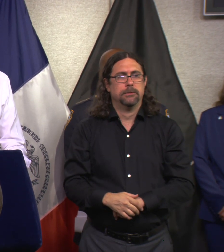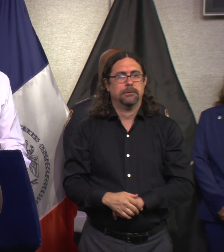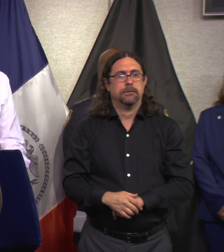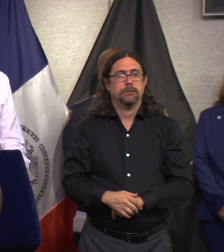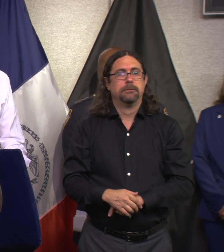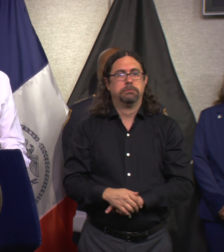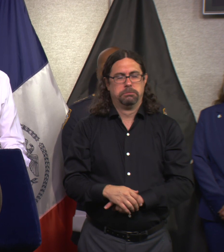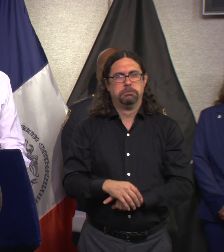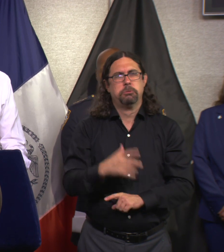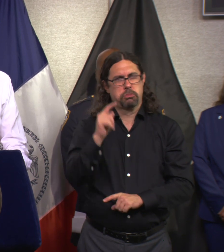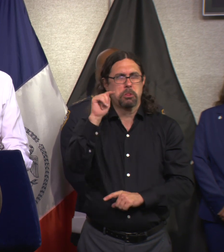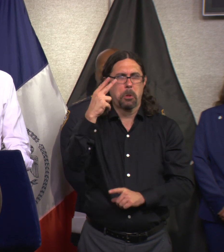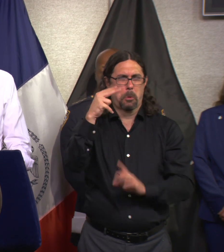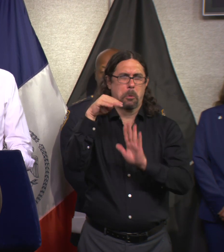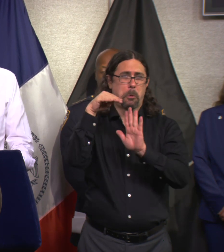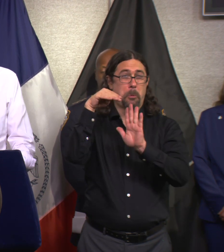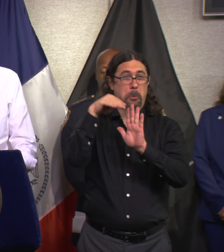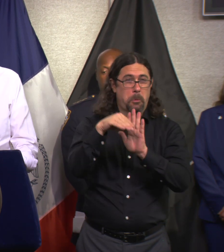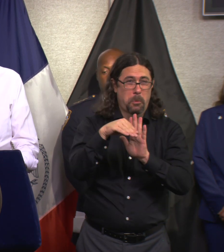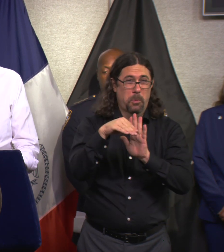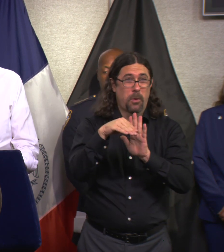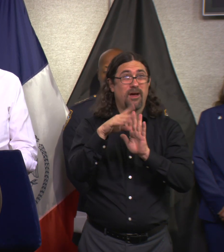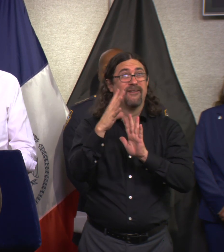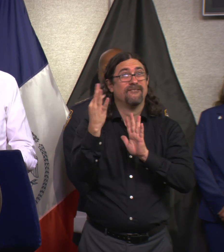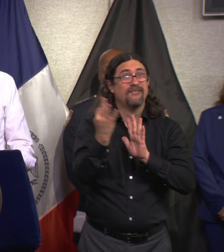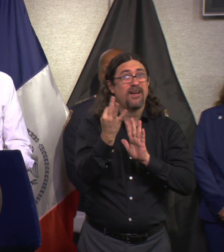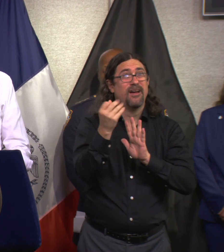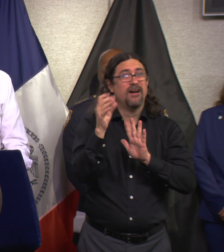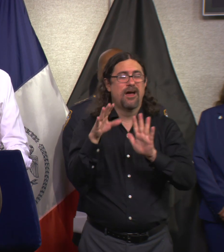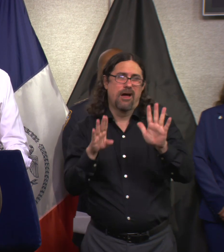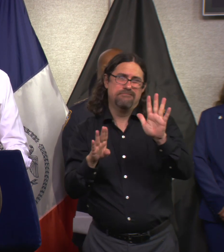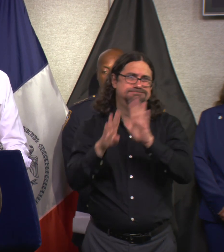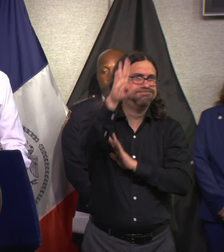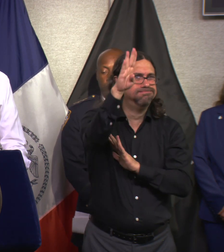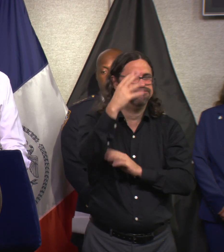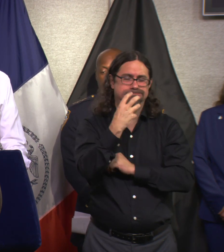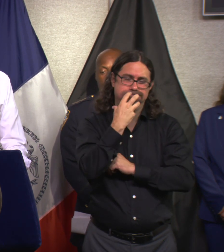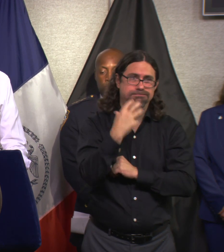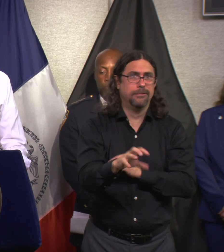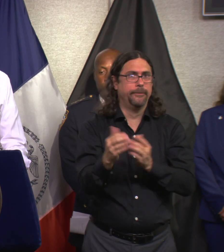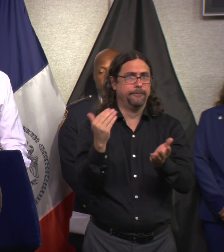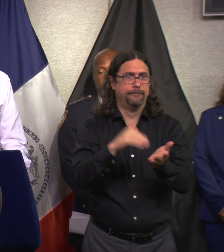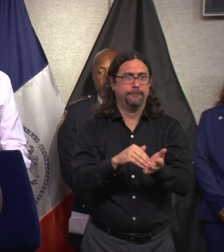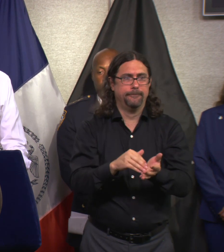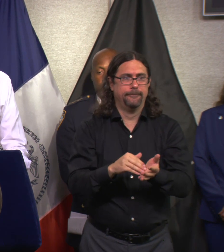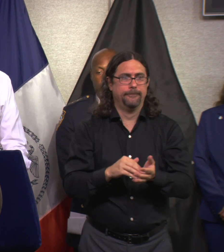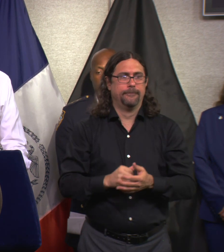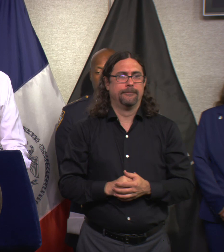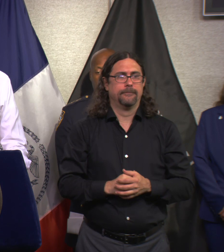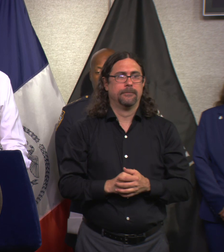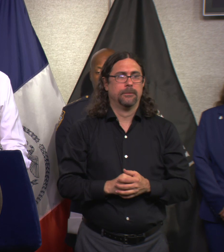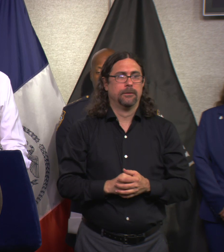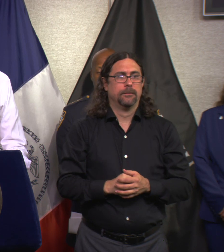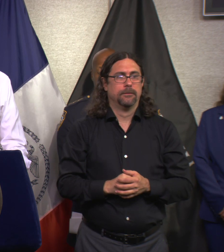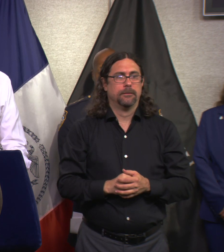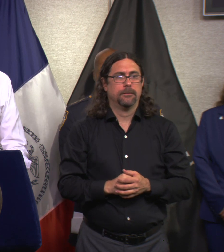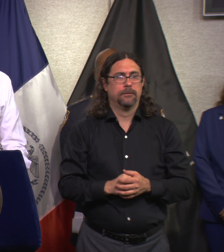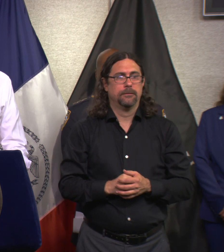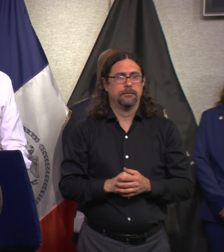Friday. Again, the hottest temperatures each day between 1 and 4 p.m., but we take the whole time very, very